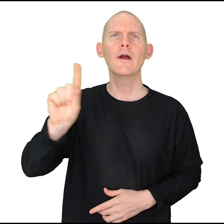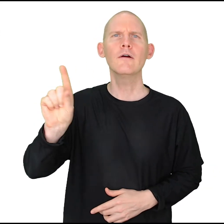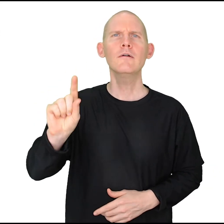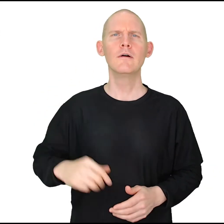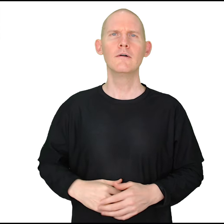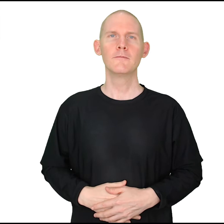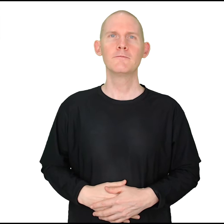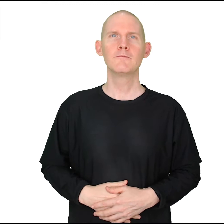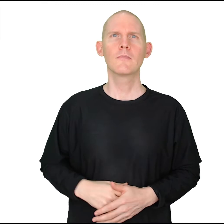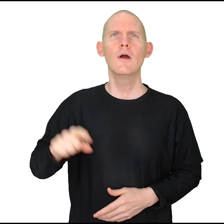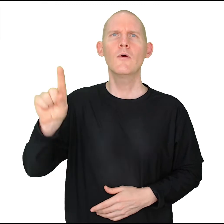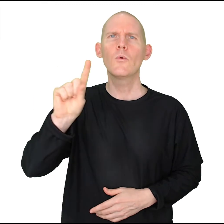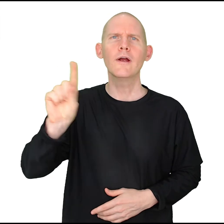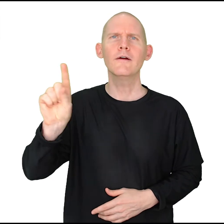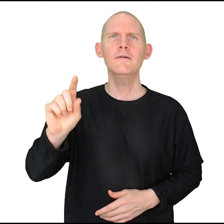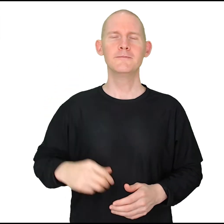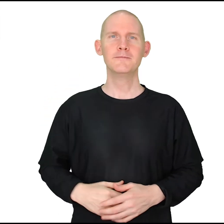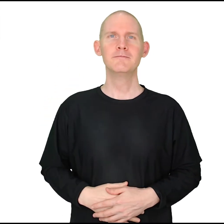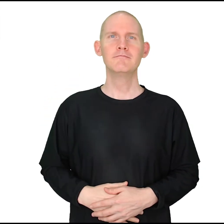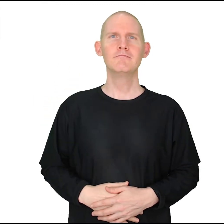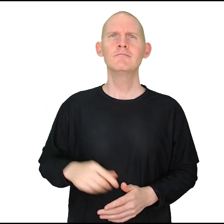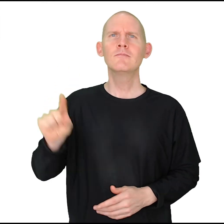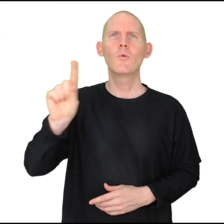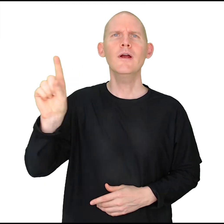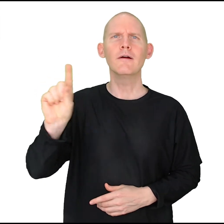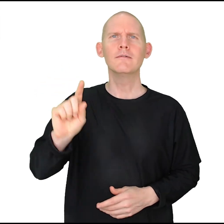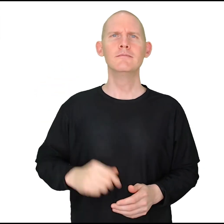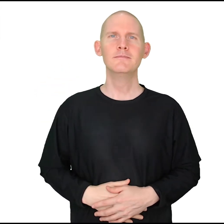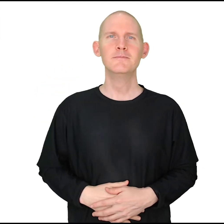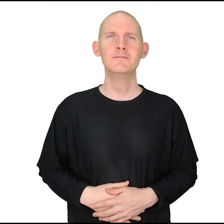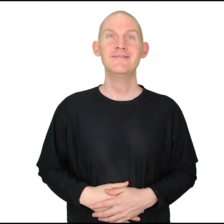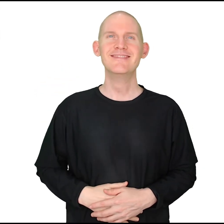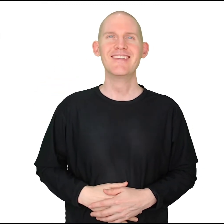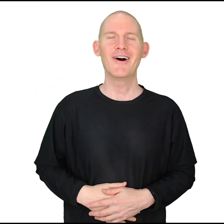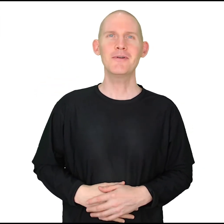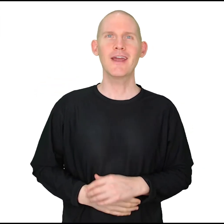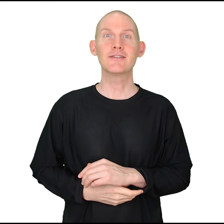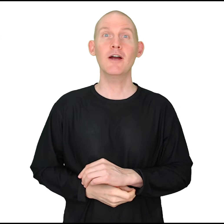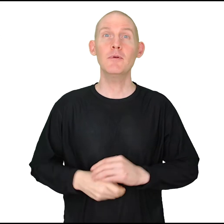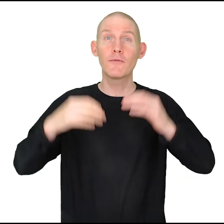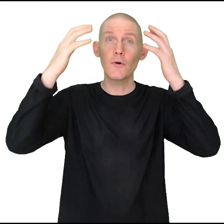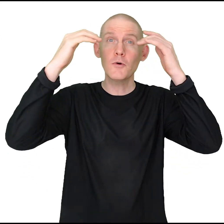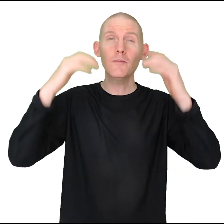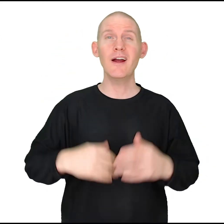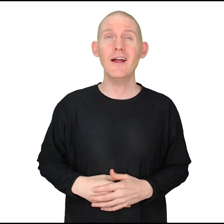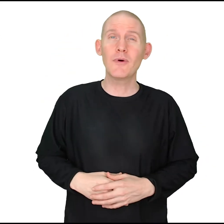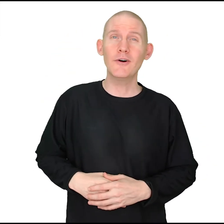Where? Where? Where? Okay, so I've been furrowing my eyebrows